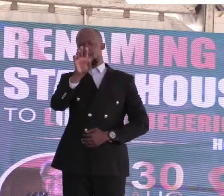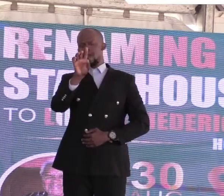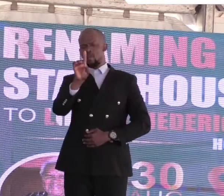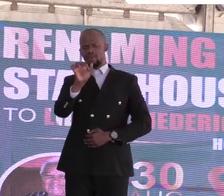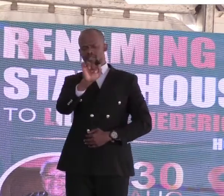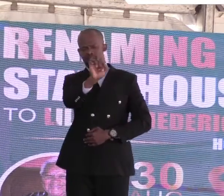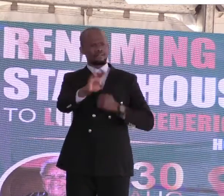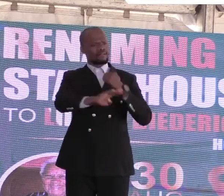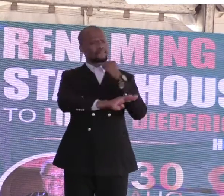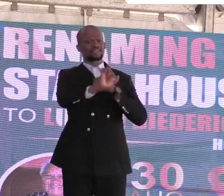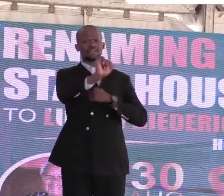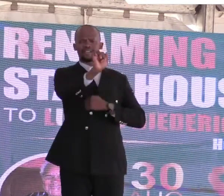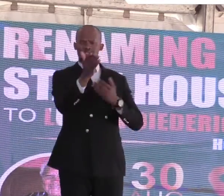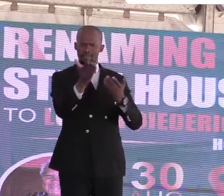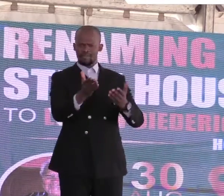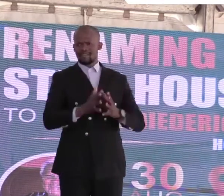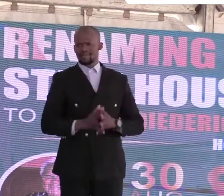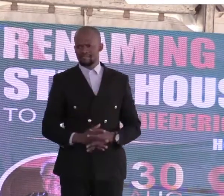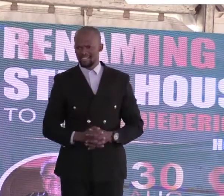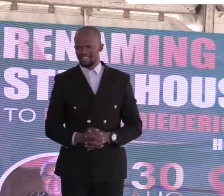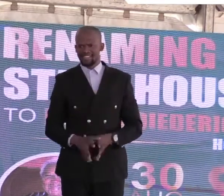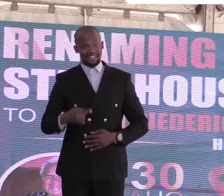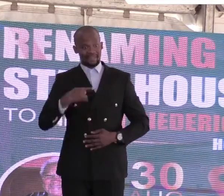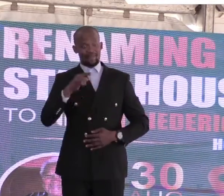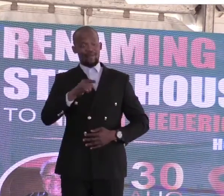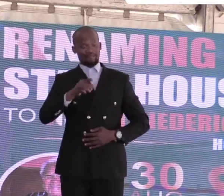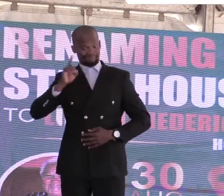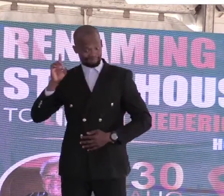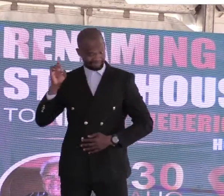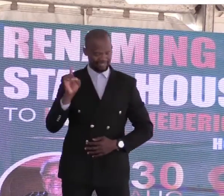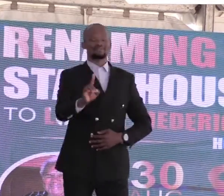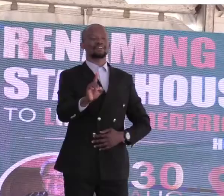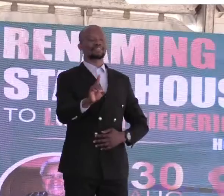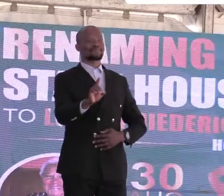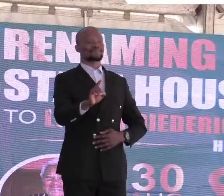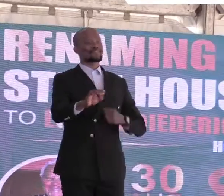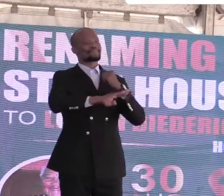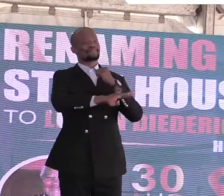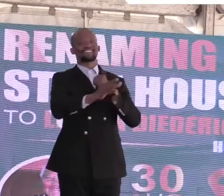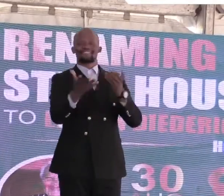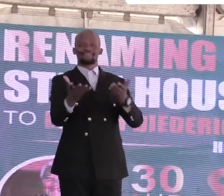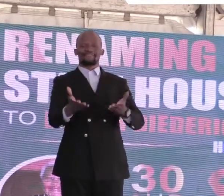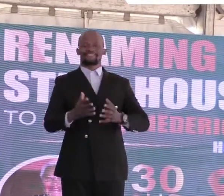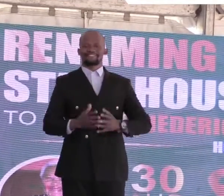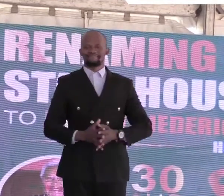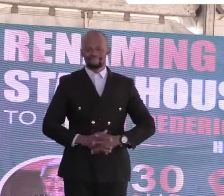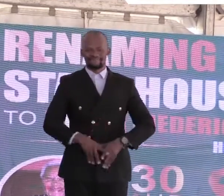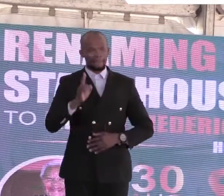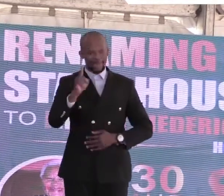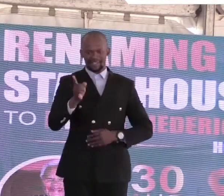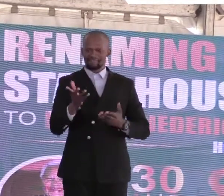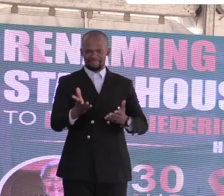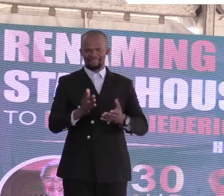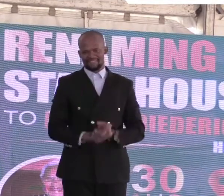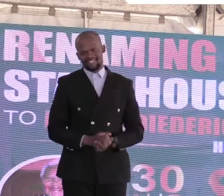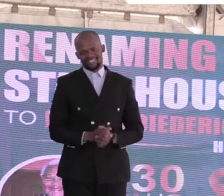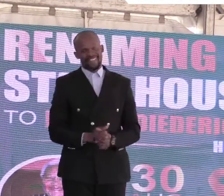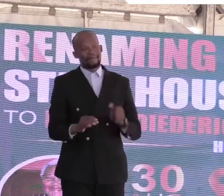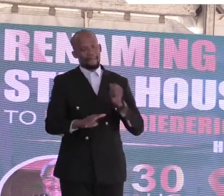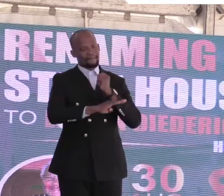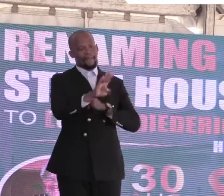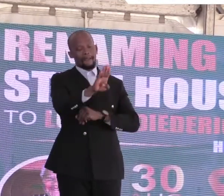leadership is here. There was a demand that the branch must come. She is grounded. She is